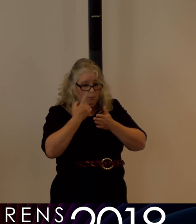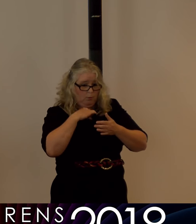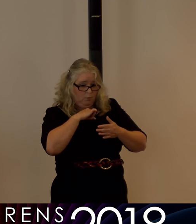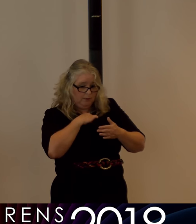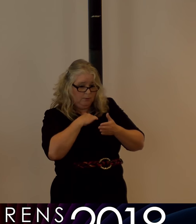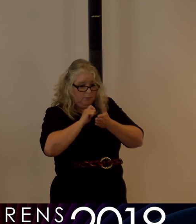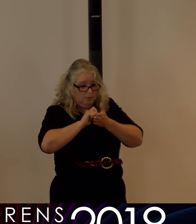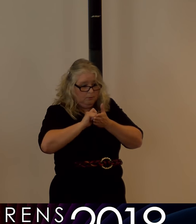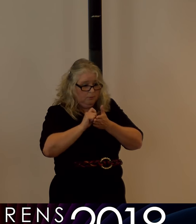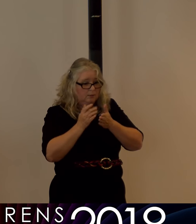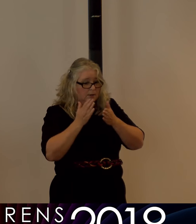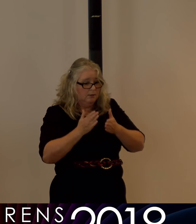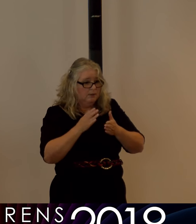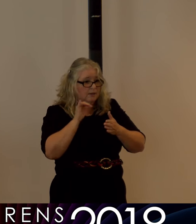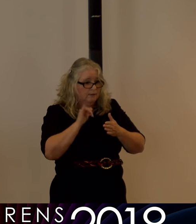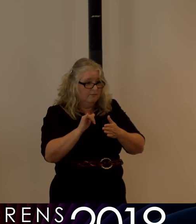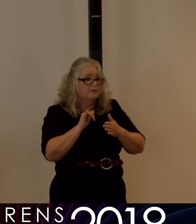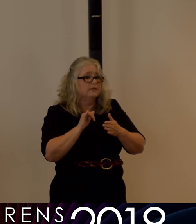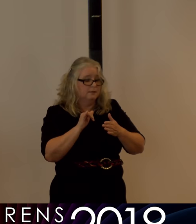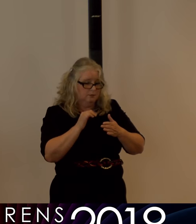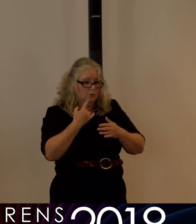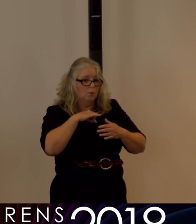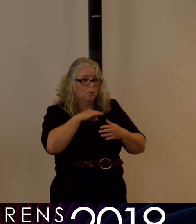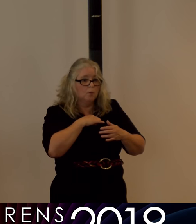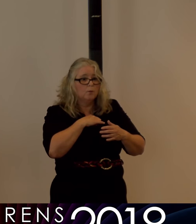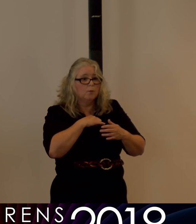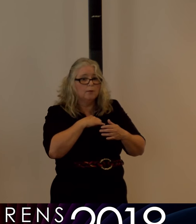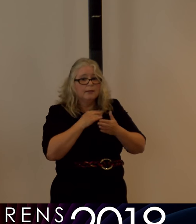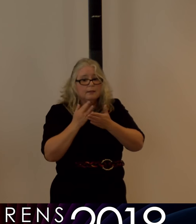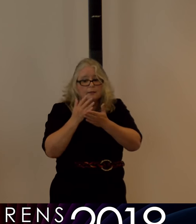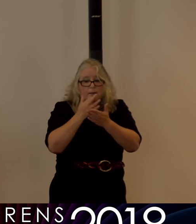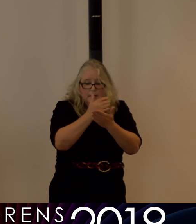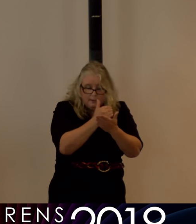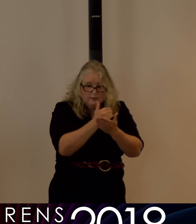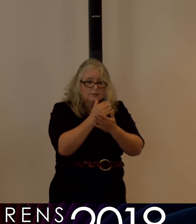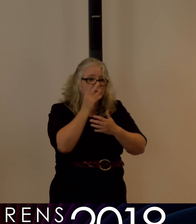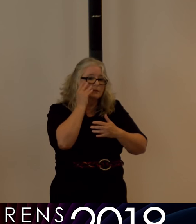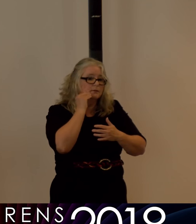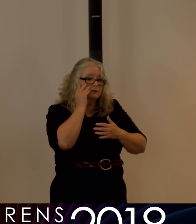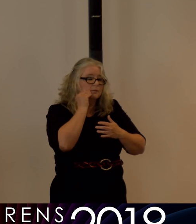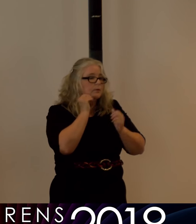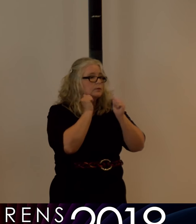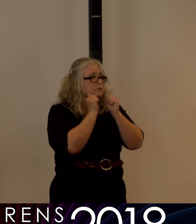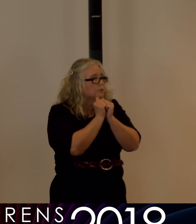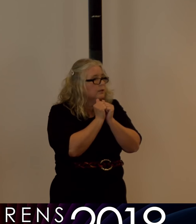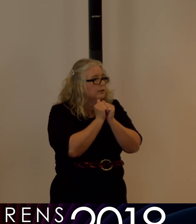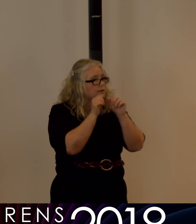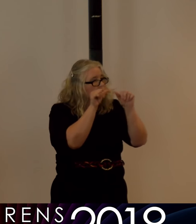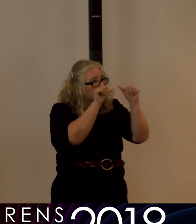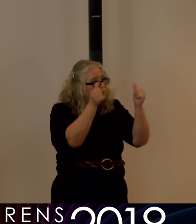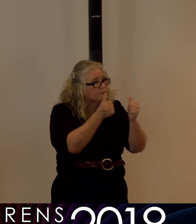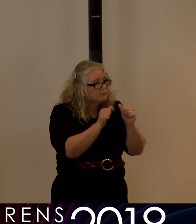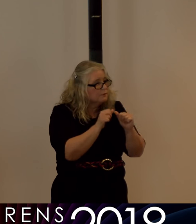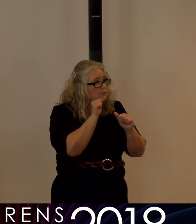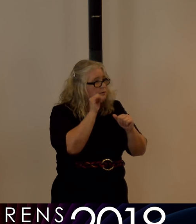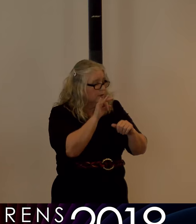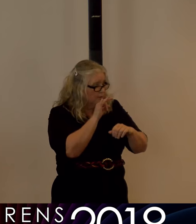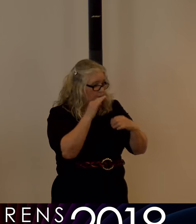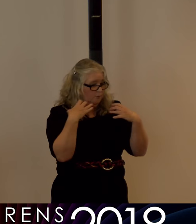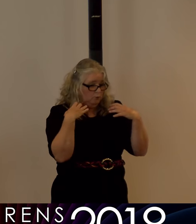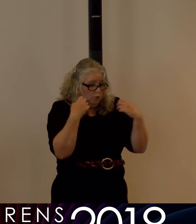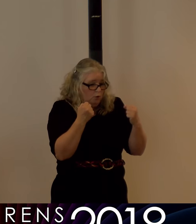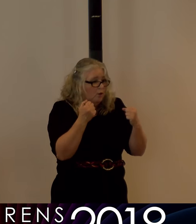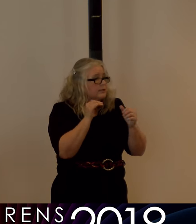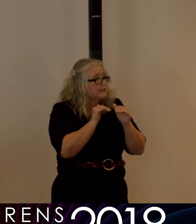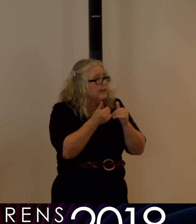we collected the experience of features in CHARGE syndrome and how often they were reported. And you can see